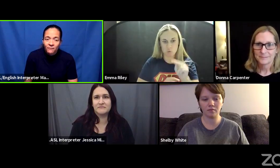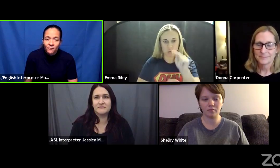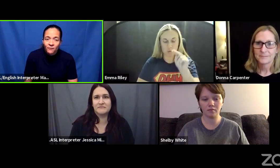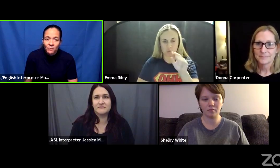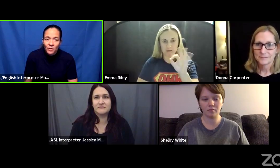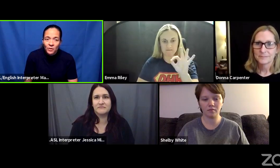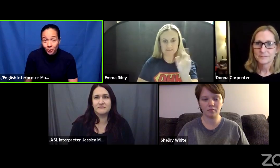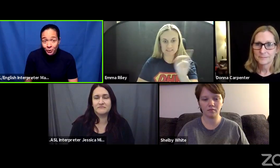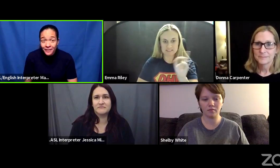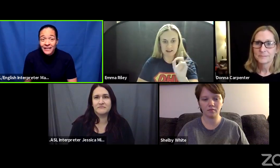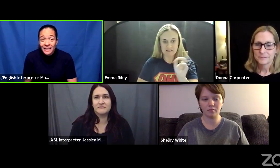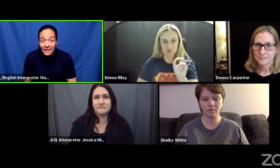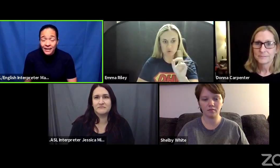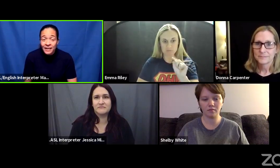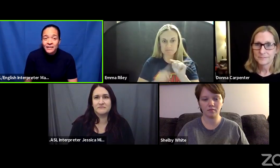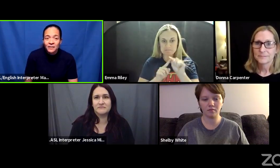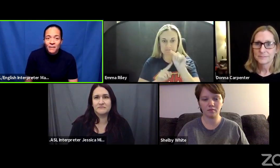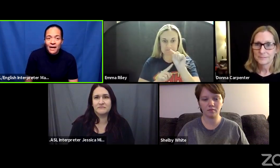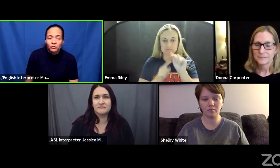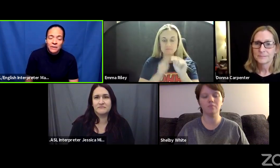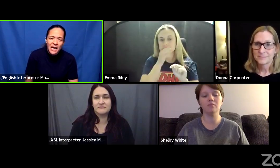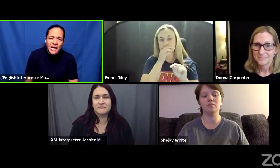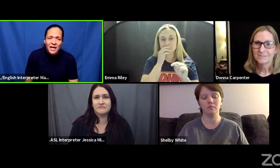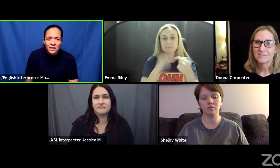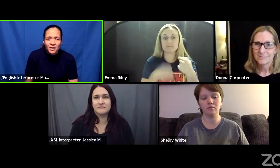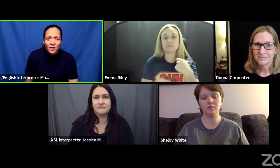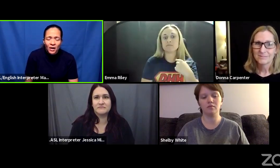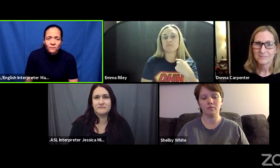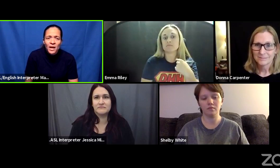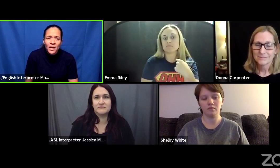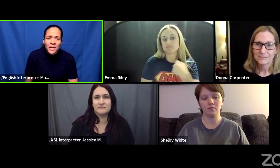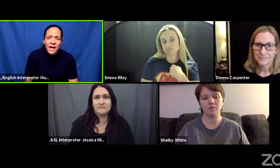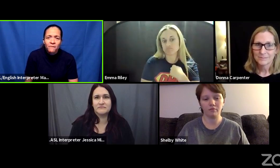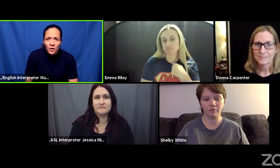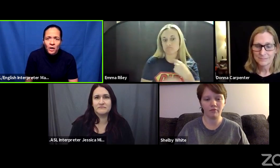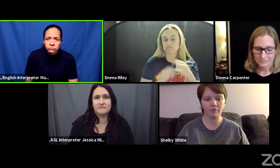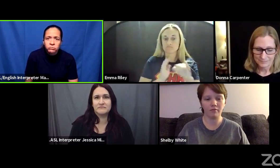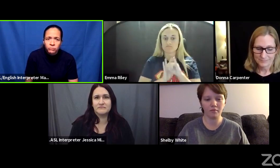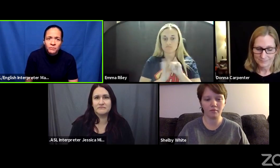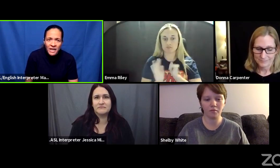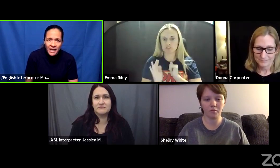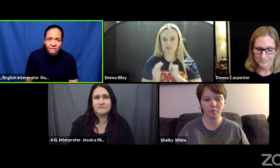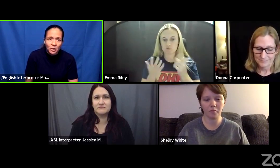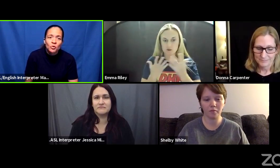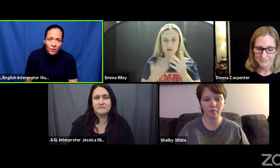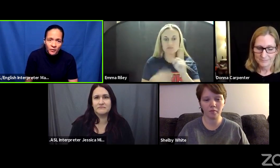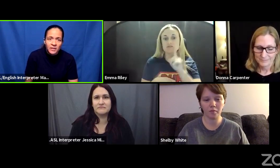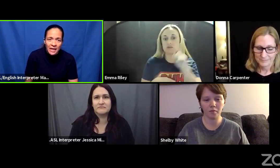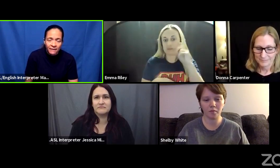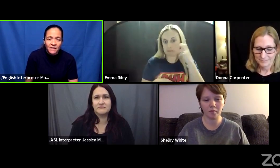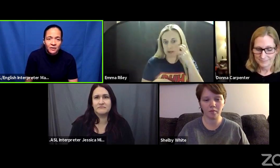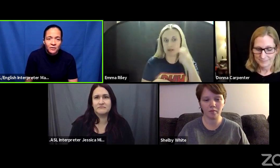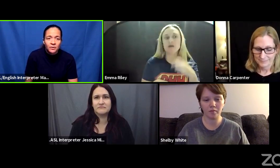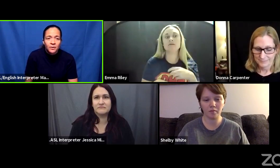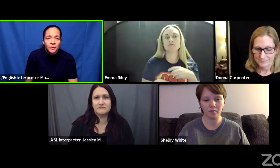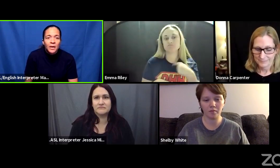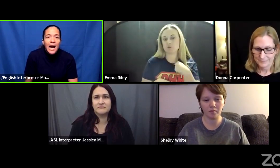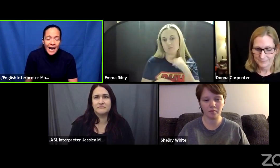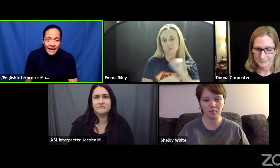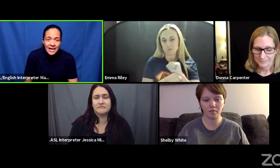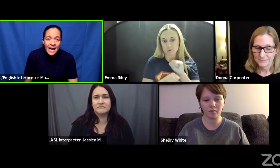I am from Bergen, Kentucky. It's about not far from Danville, north of